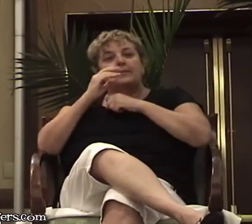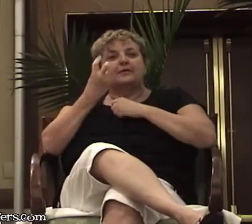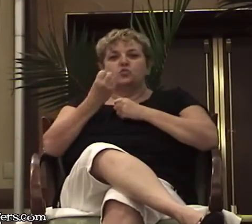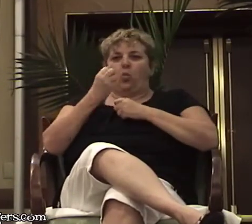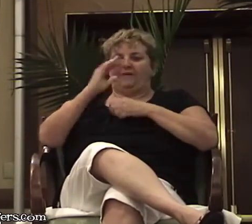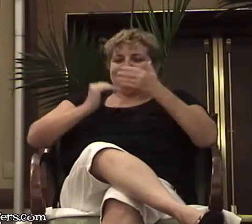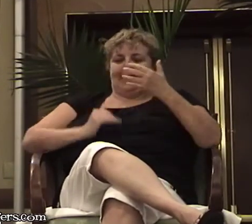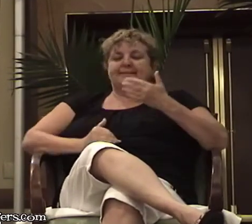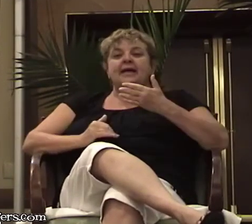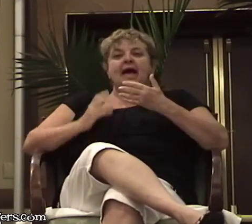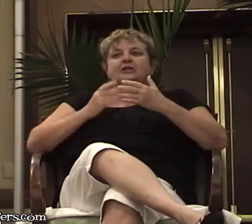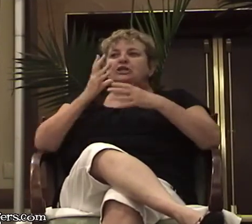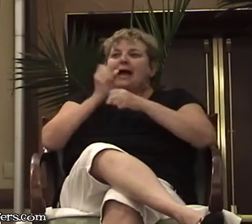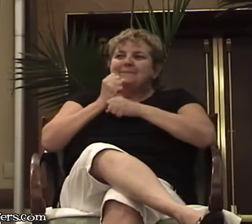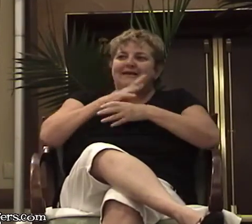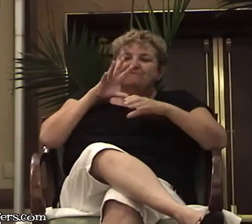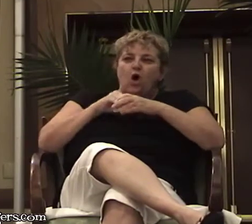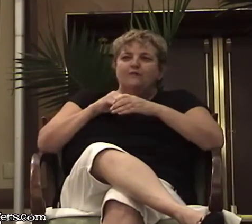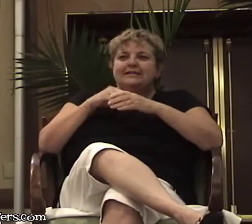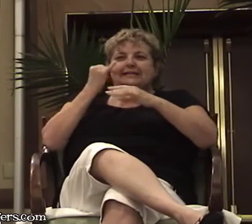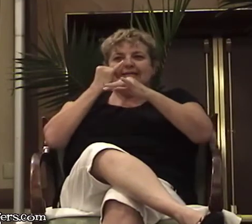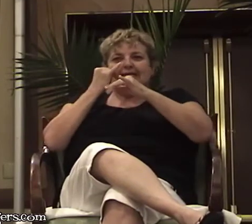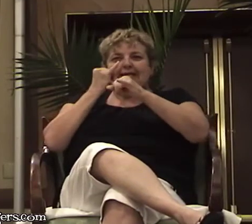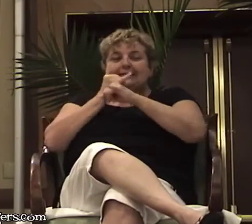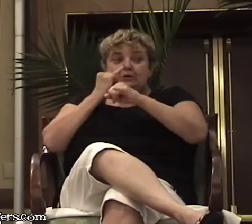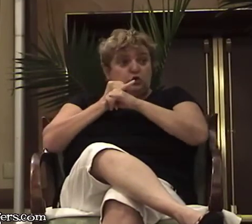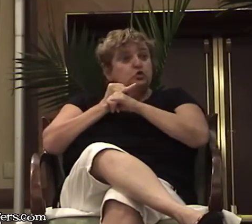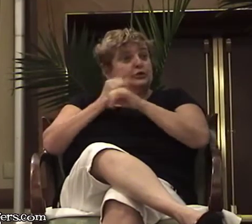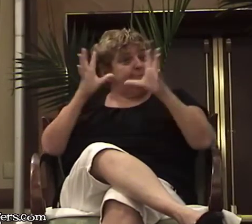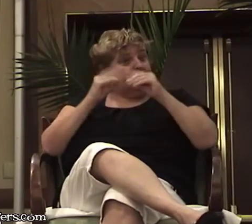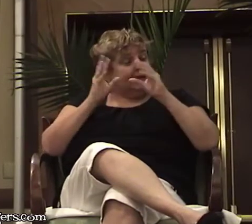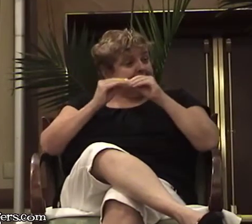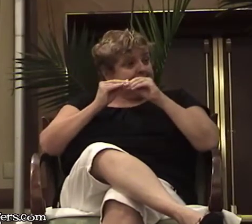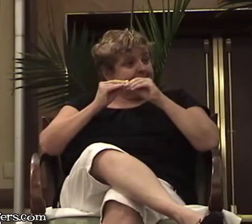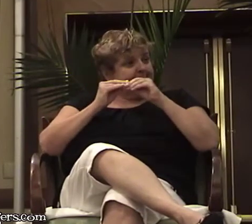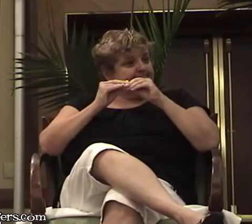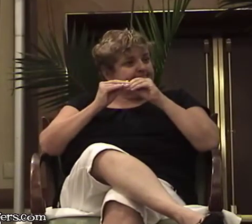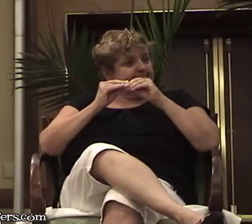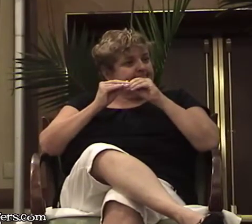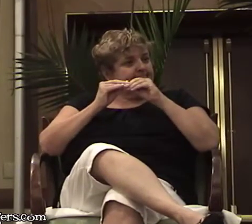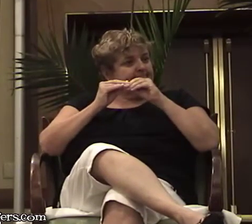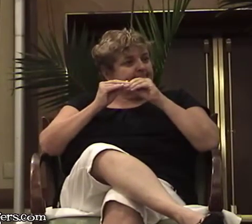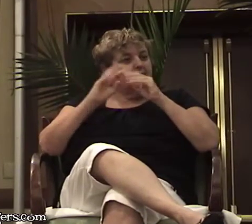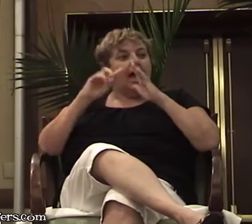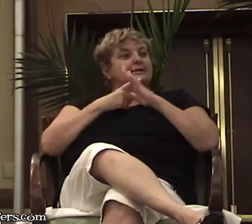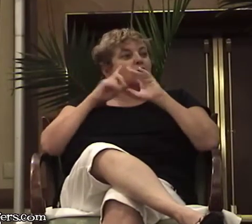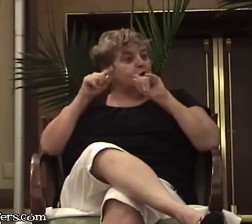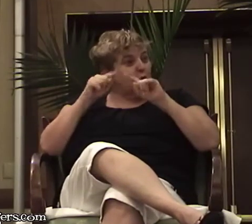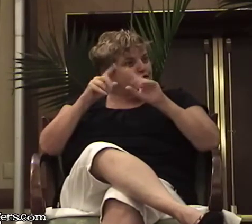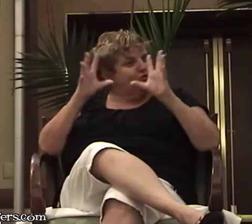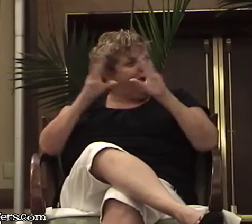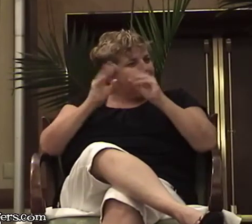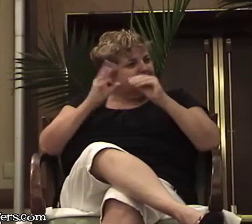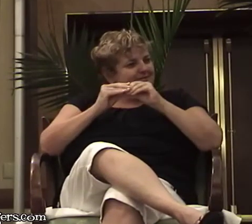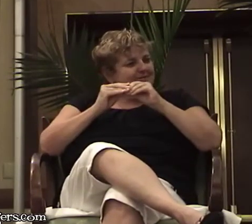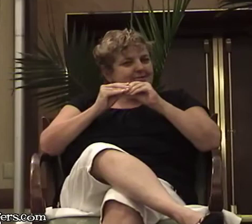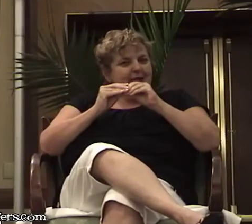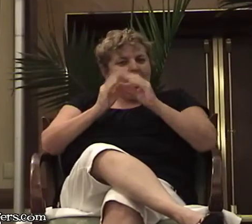me involved in institution meetings. I began to go to conferences. And that book that made no sense to me began to